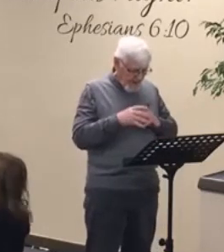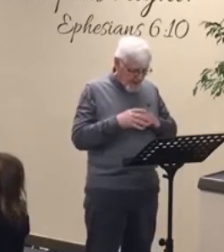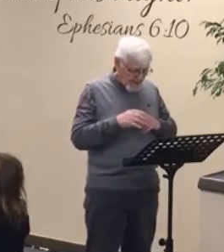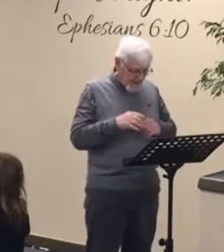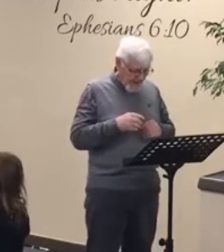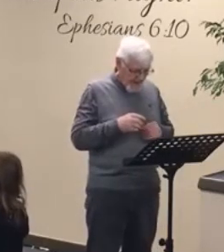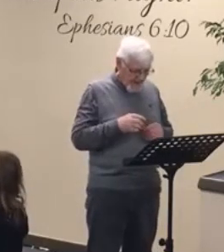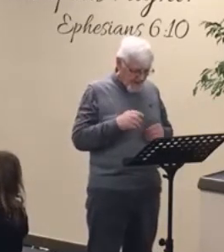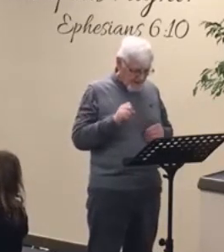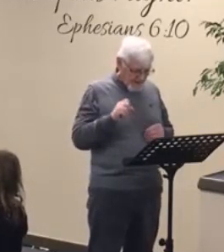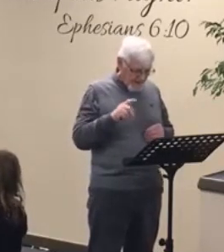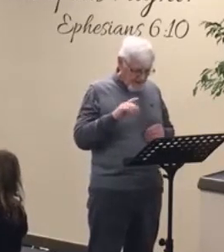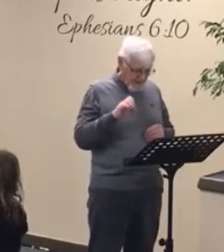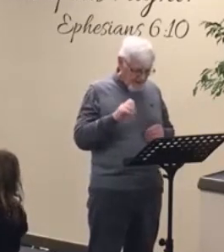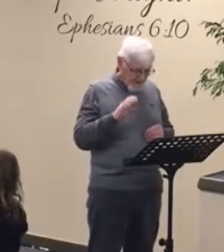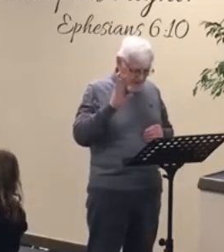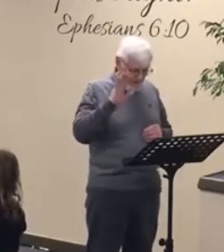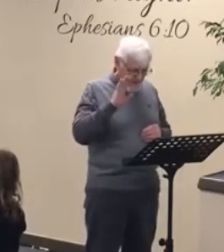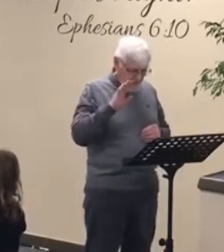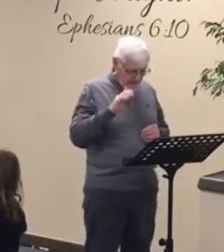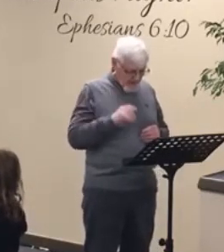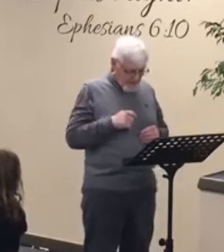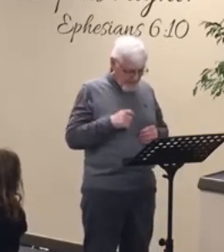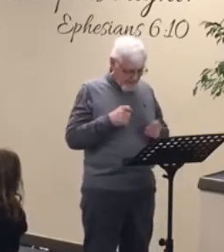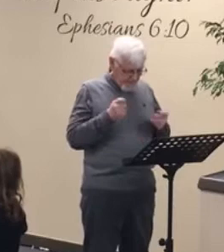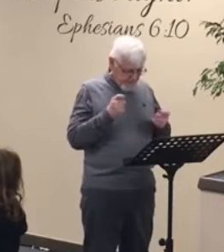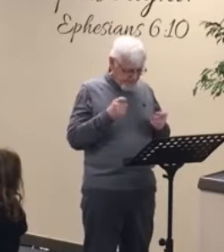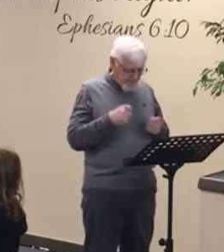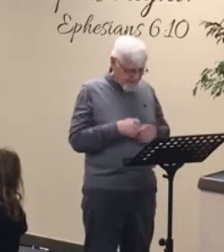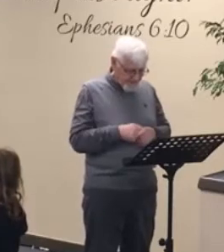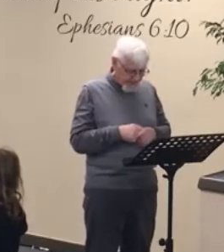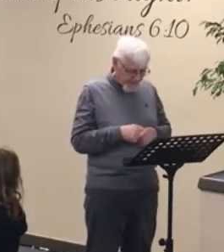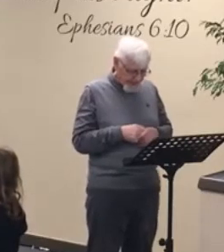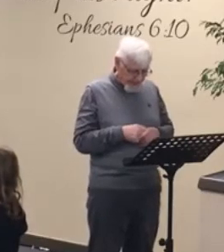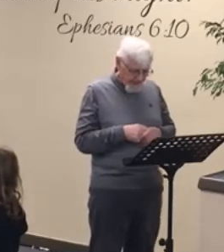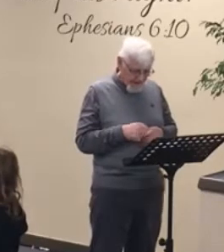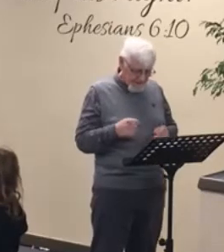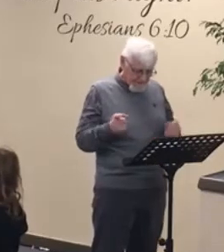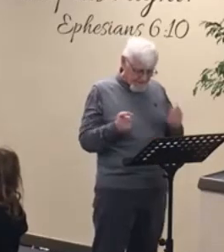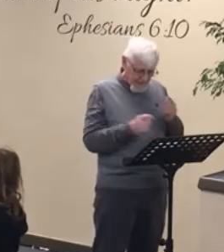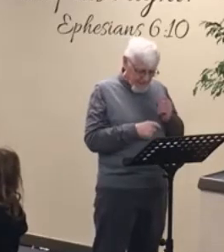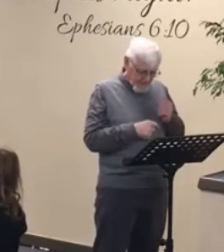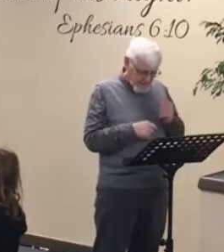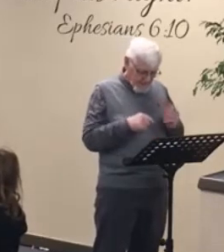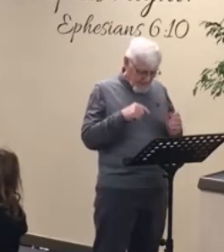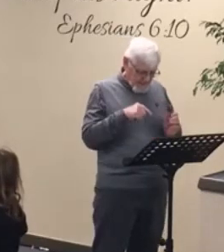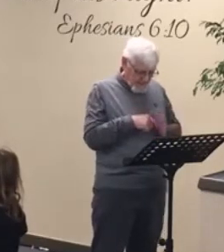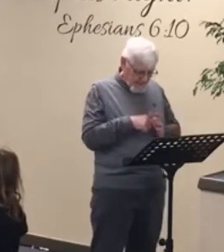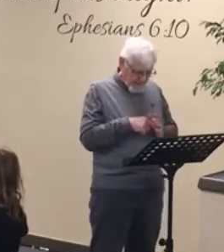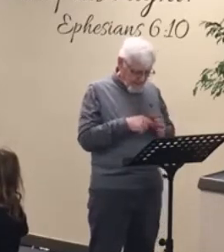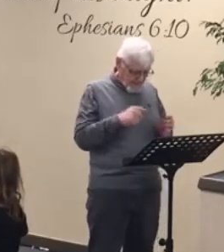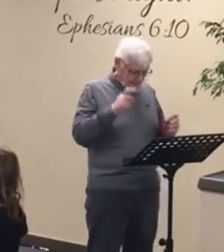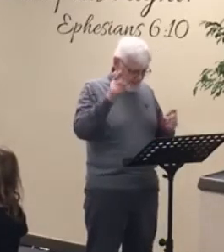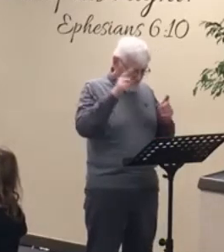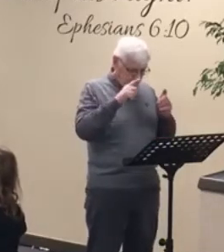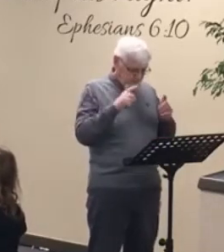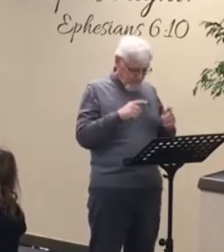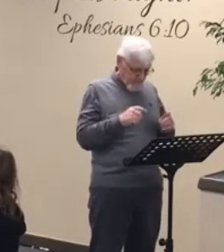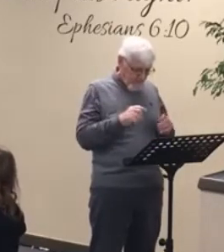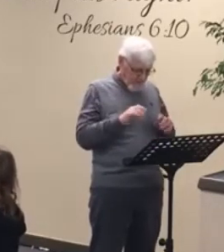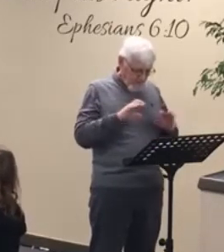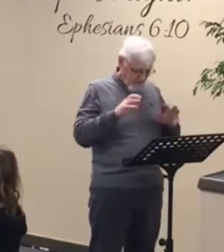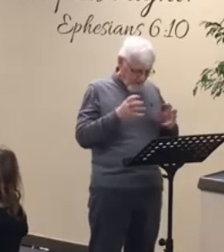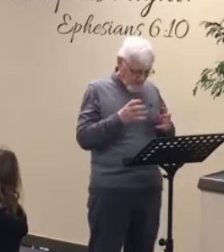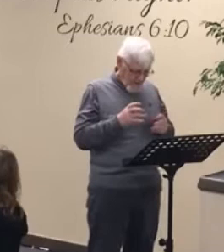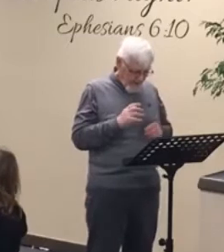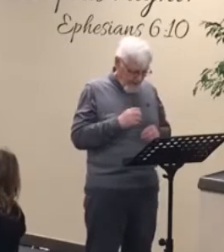he stays. His chariots of wrath, the deep thunder clouds form,